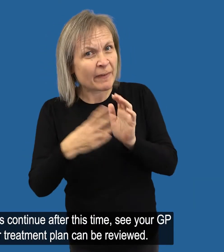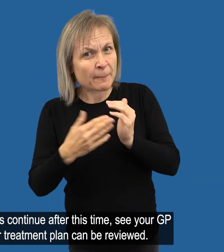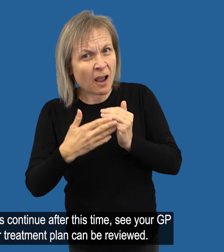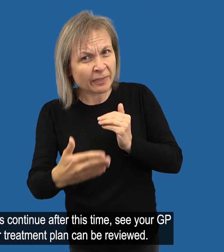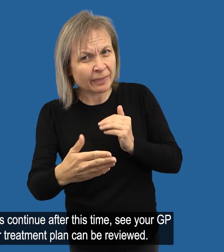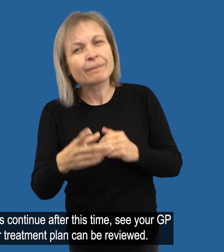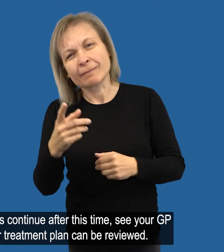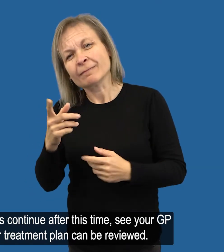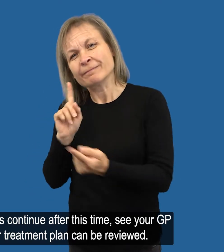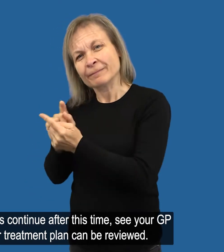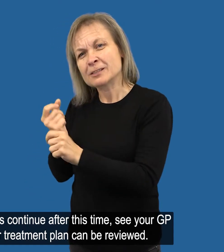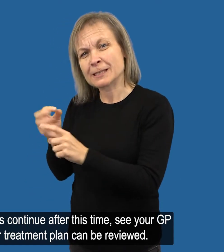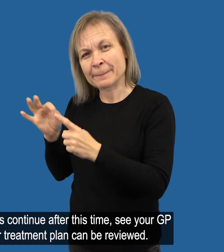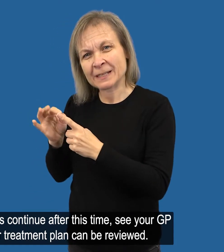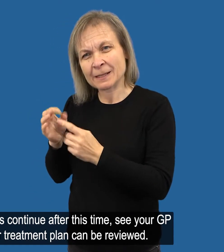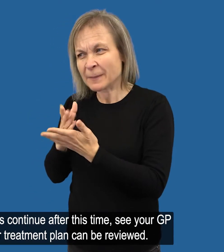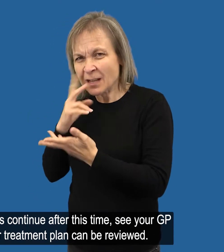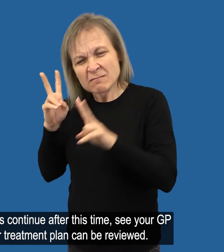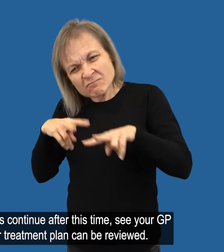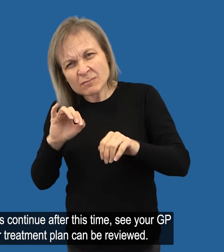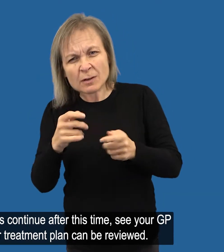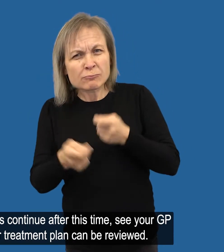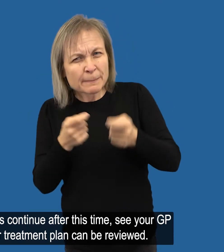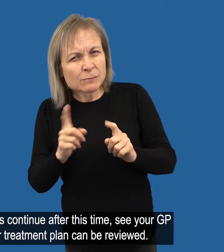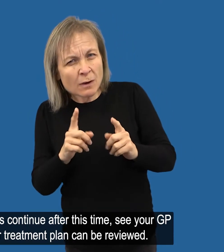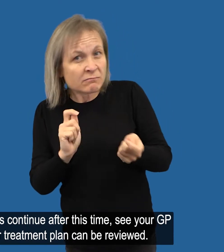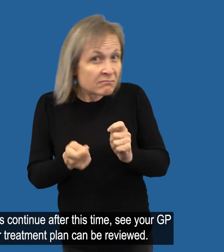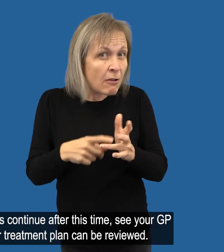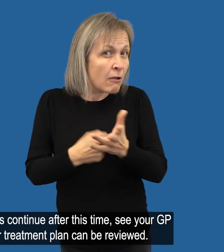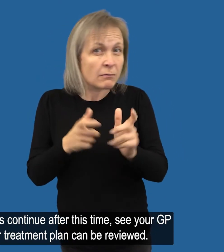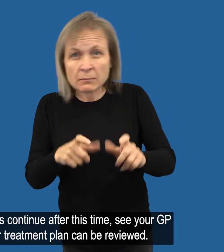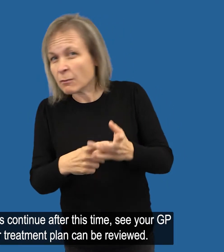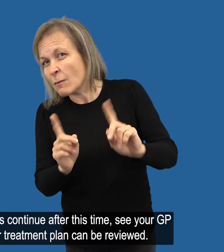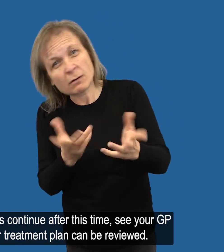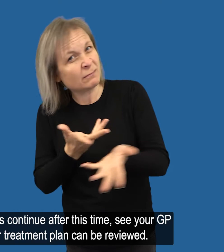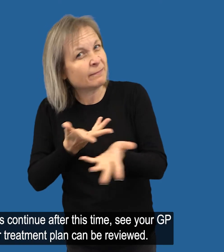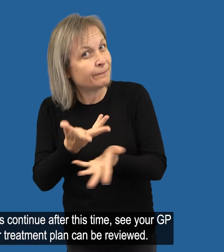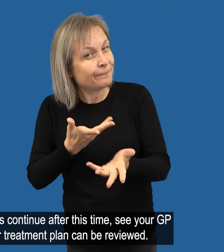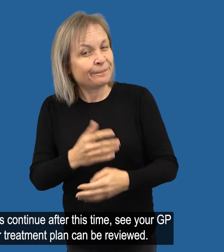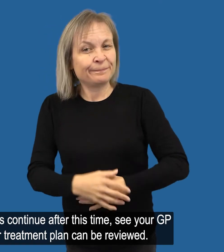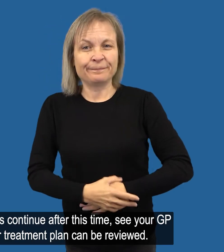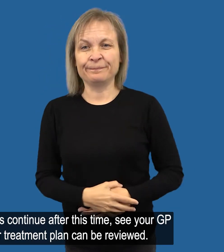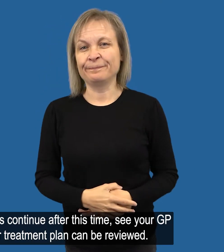If side effects continue after this time, see your GP so your treatment plan can be reviewed.